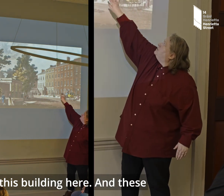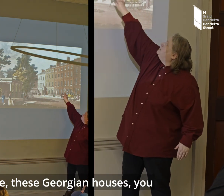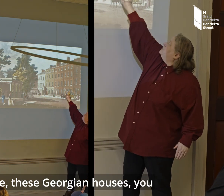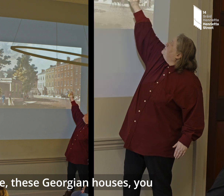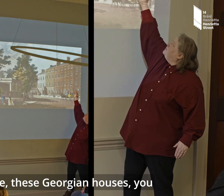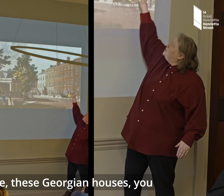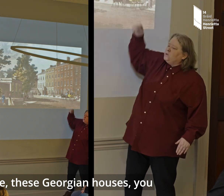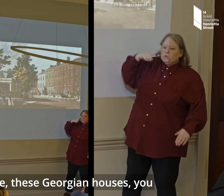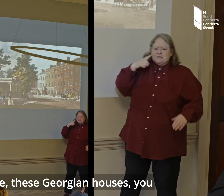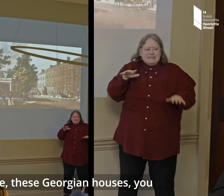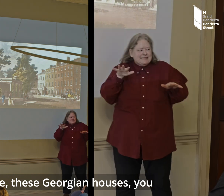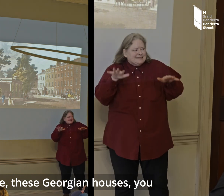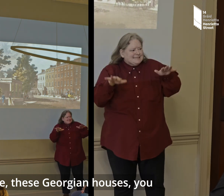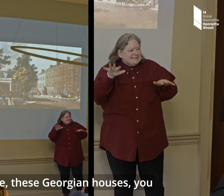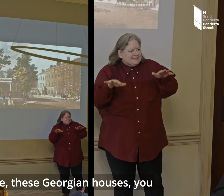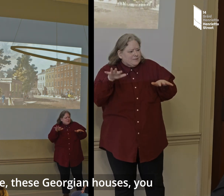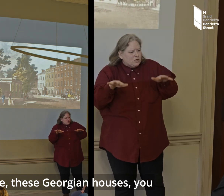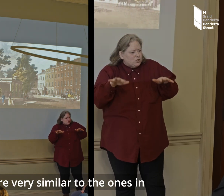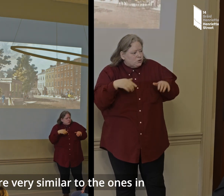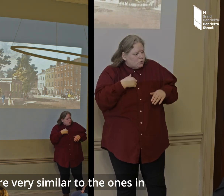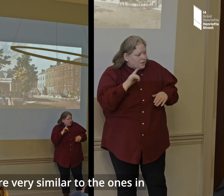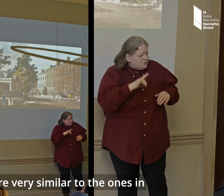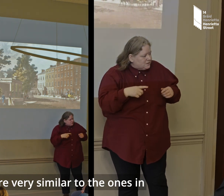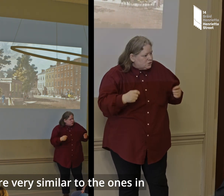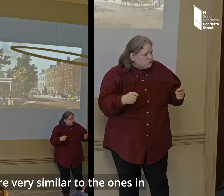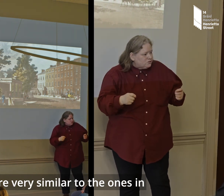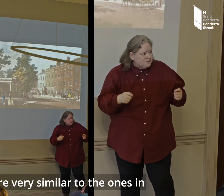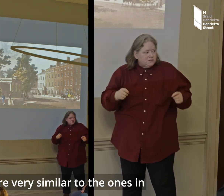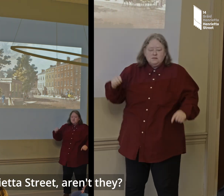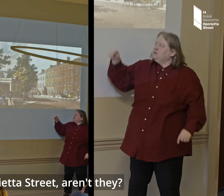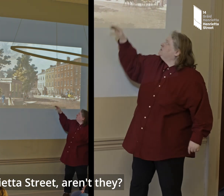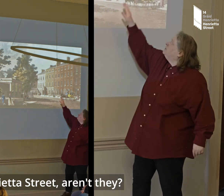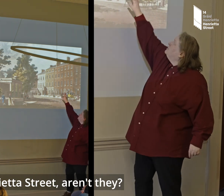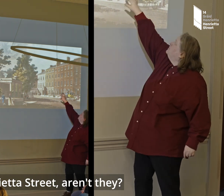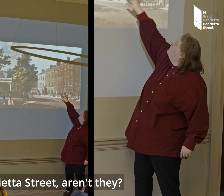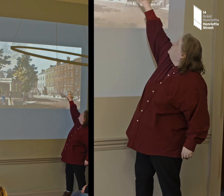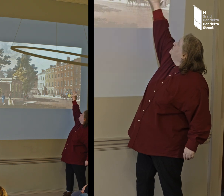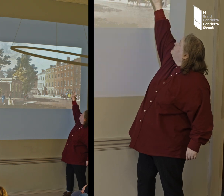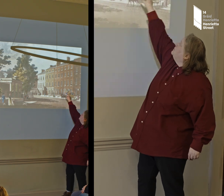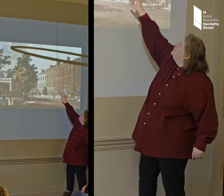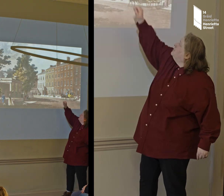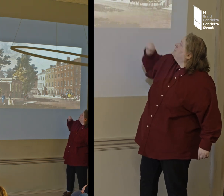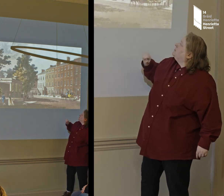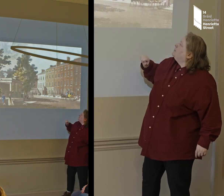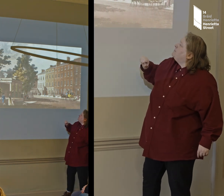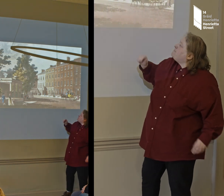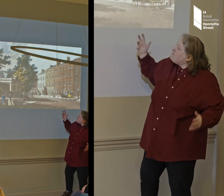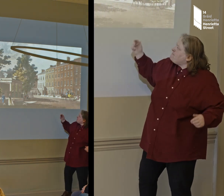And these houses here, these Georgian houses, you can see are very similar to the ones in Henrietta Street, aren't they?